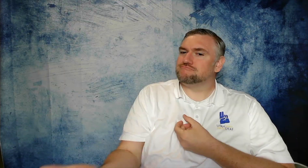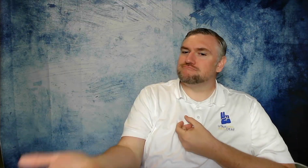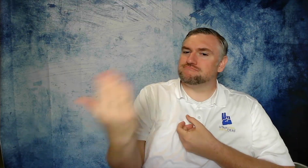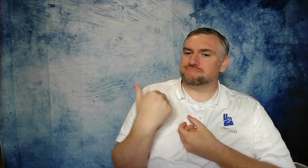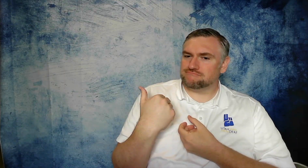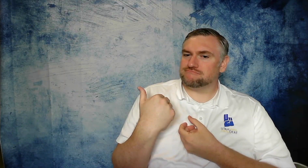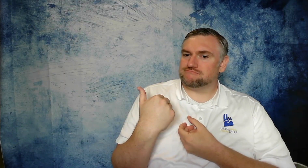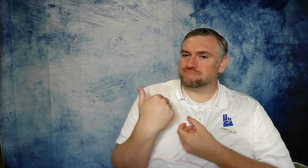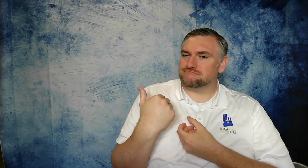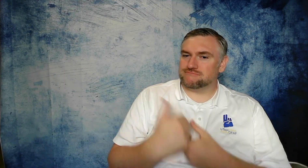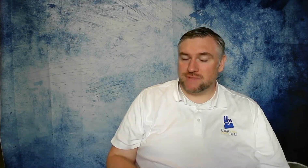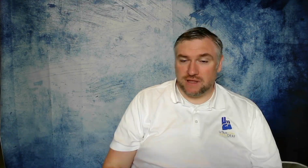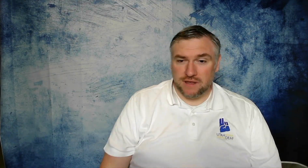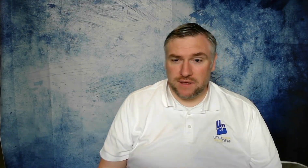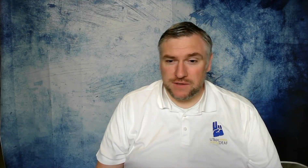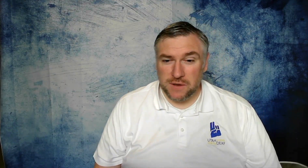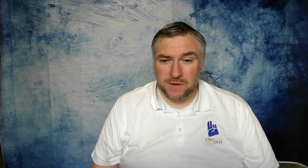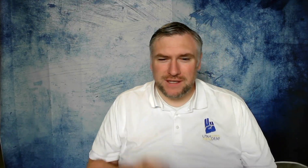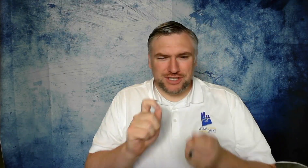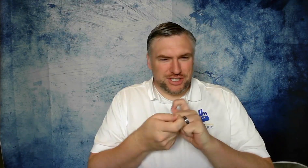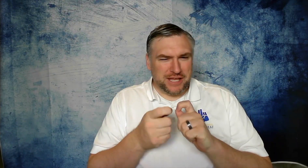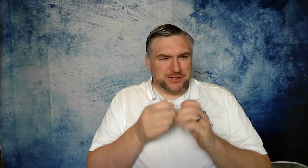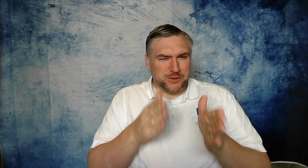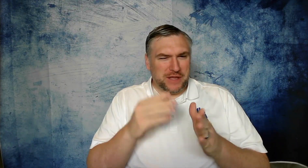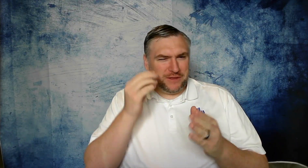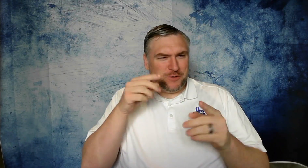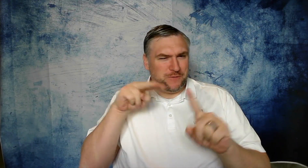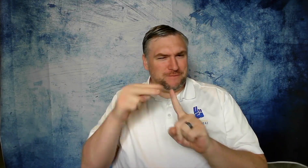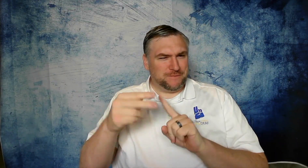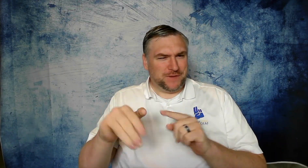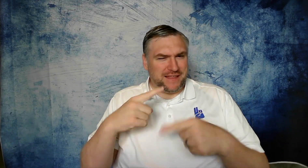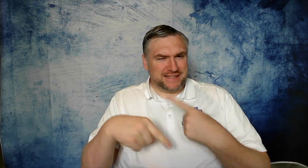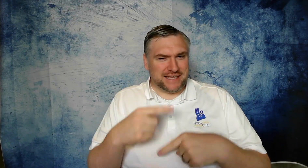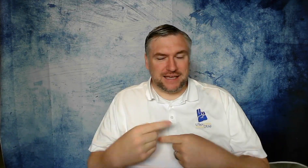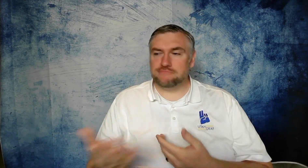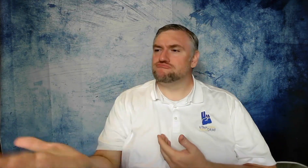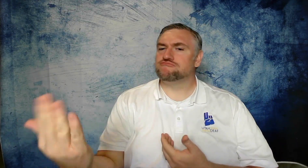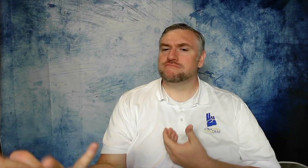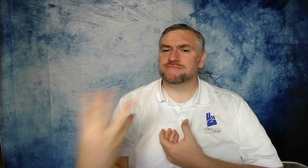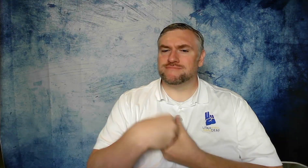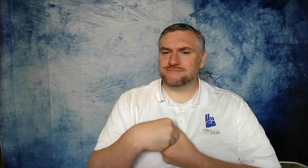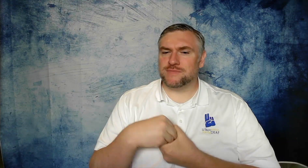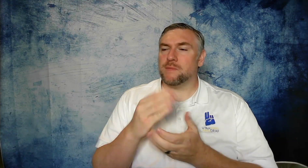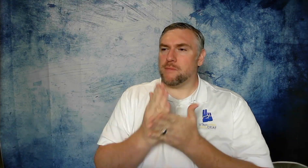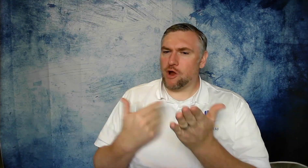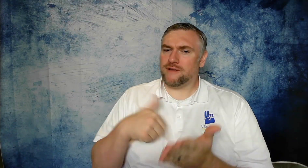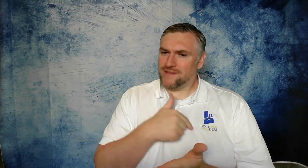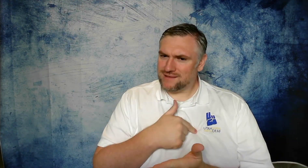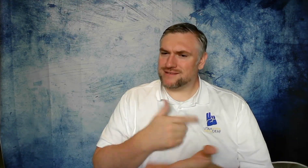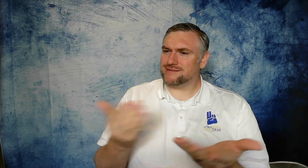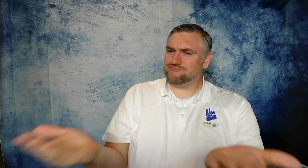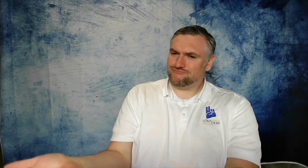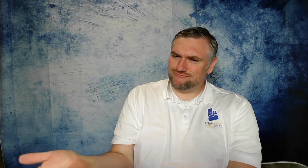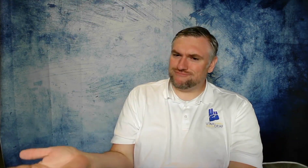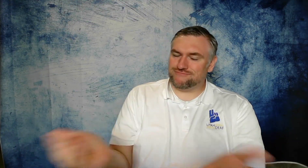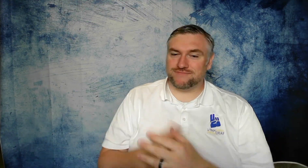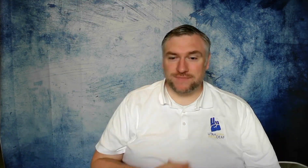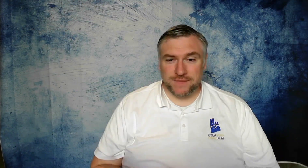separation. Come. You're part of us. So change the way we view that sign. Come. You're one of us.